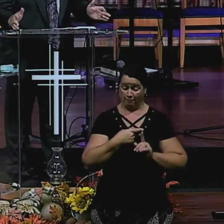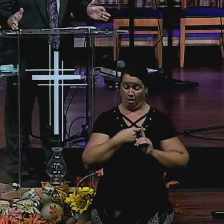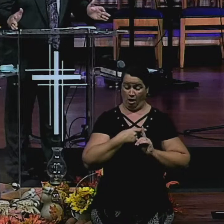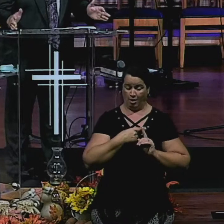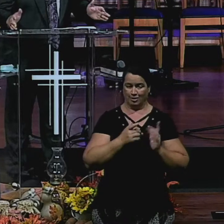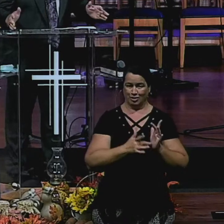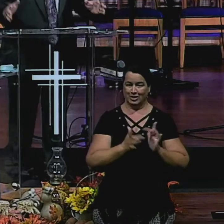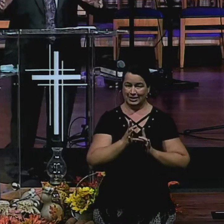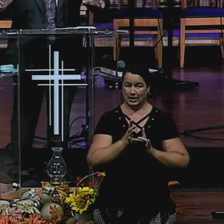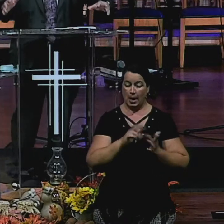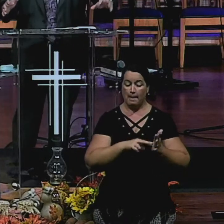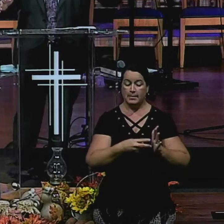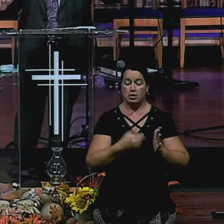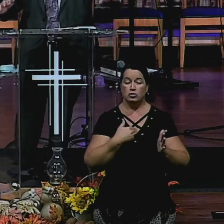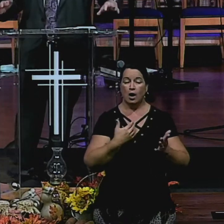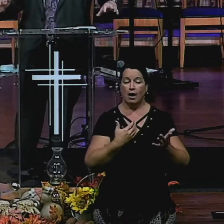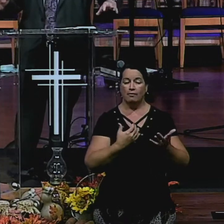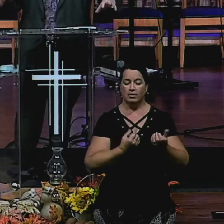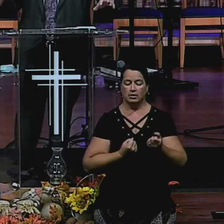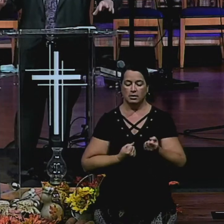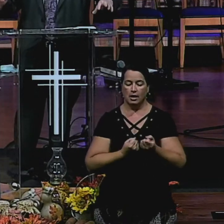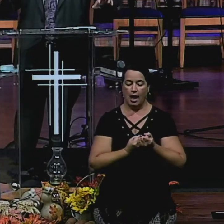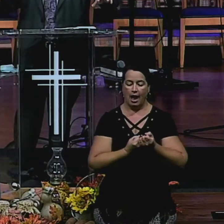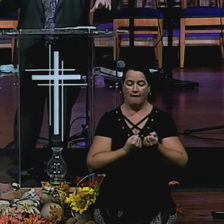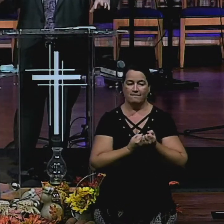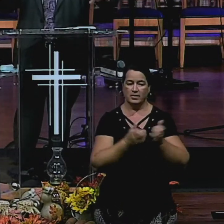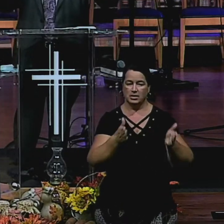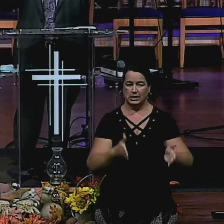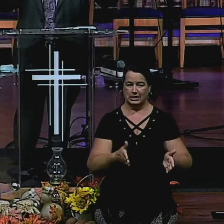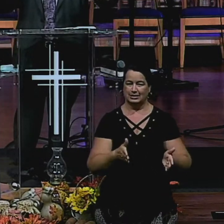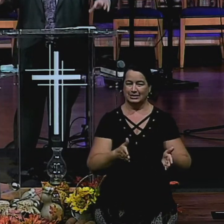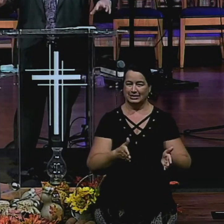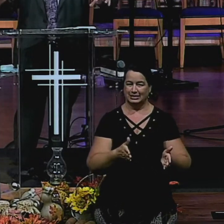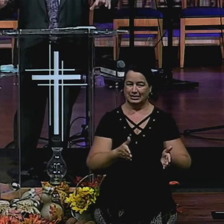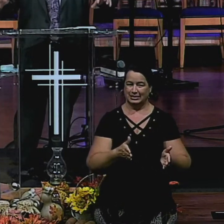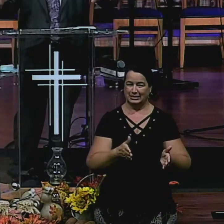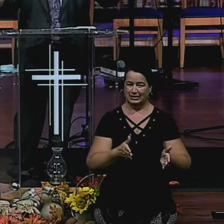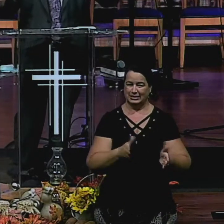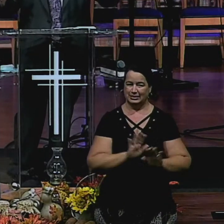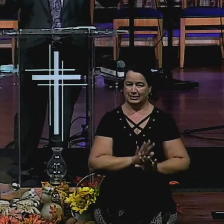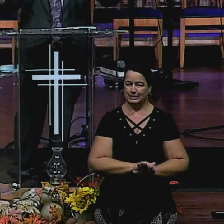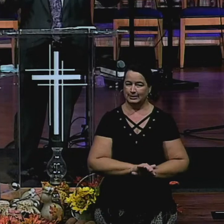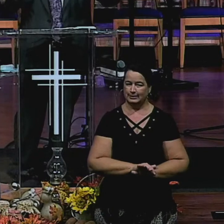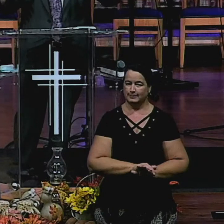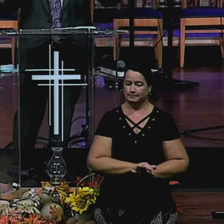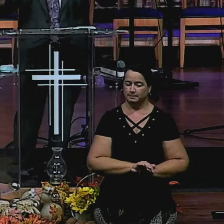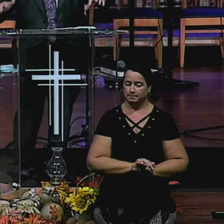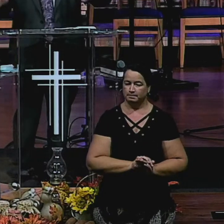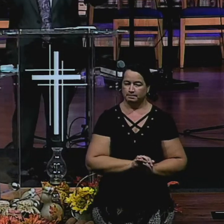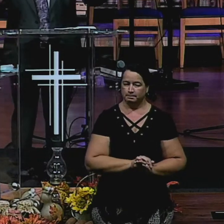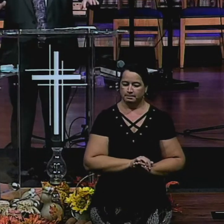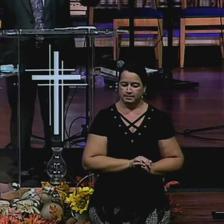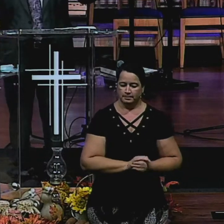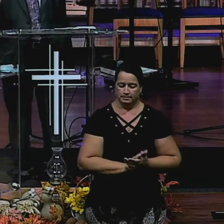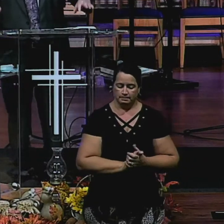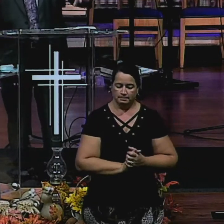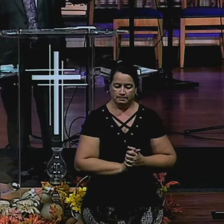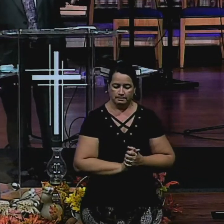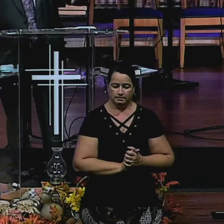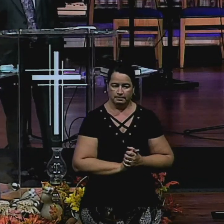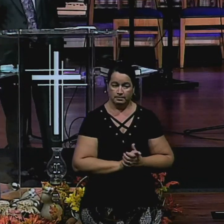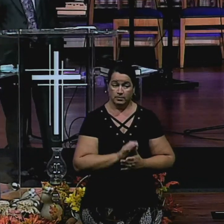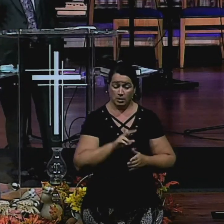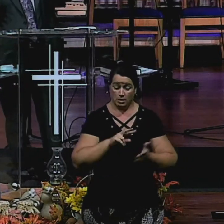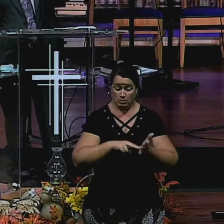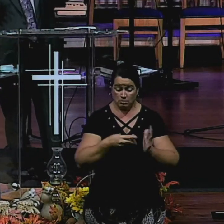advocate. So there's an admonition because of Jesus. Stop letting your life be identified by an endless, reckless pattern